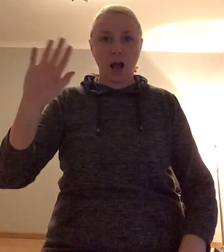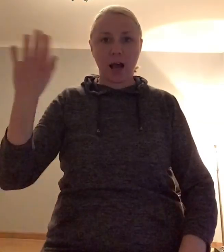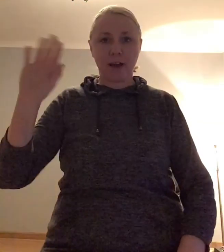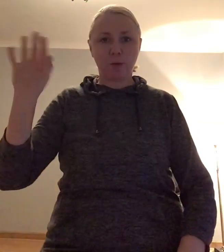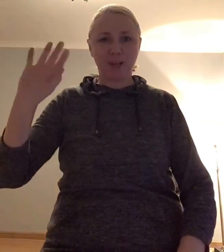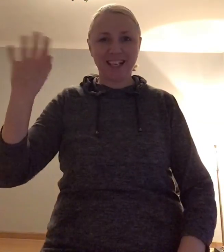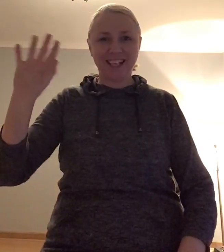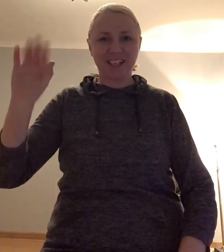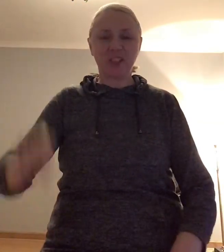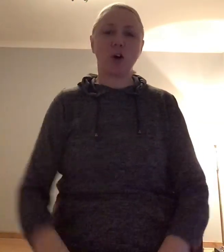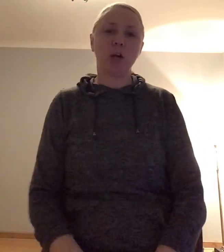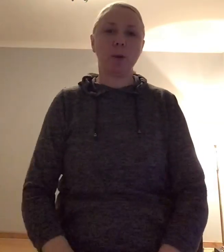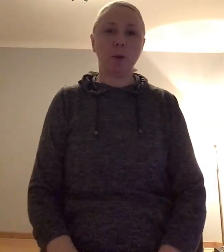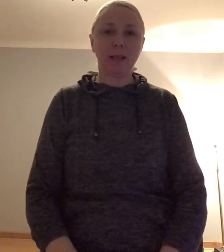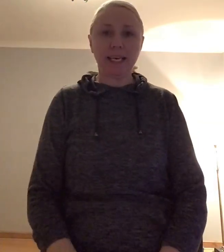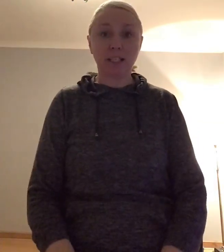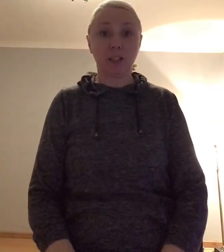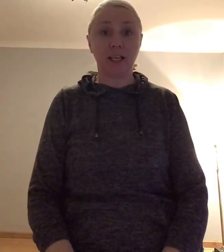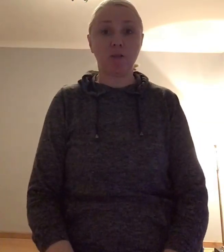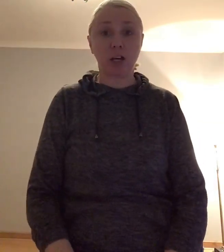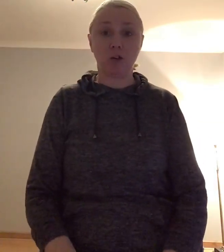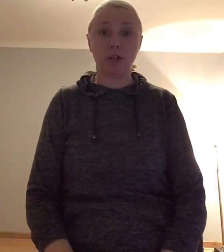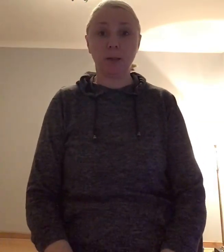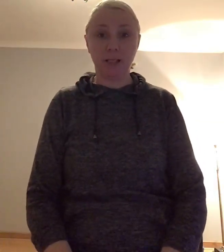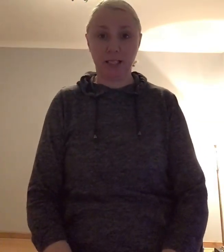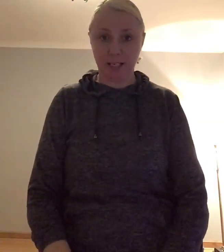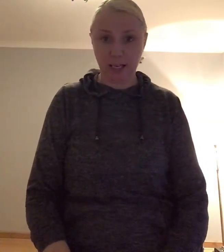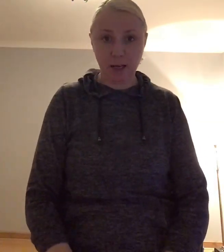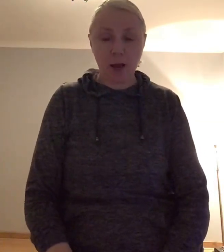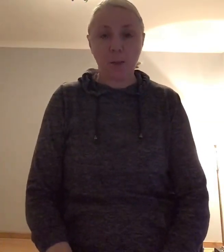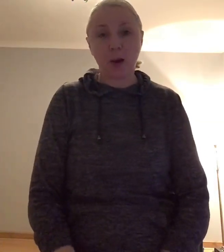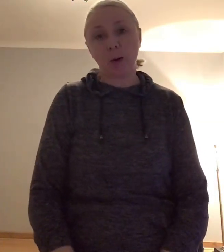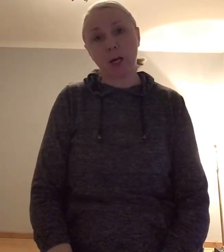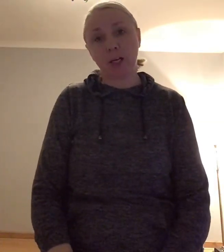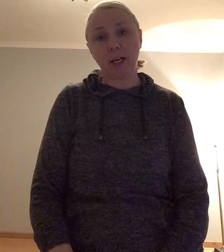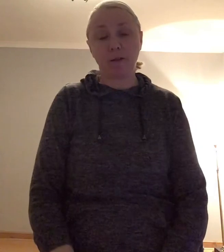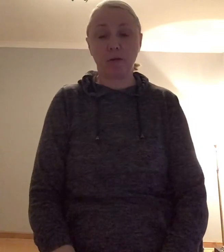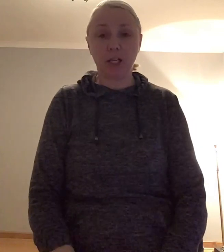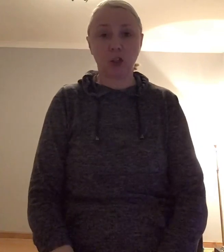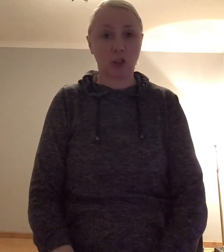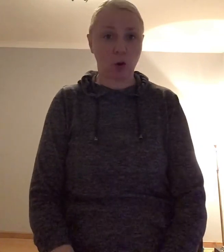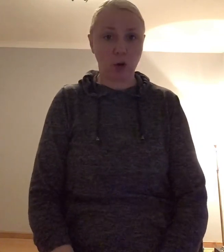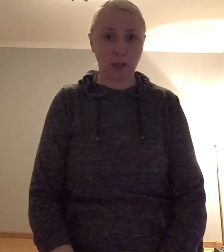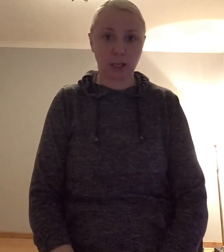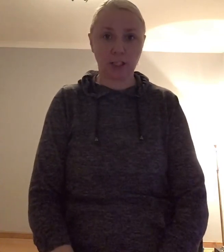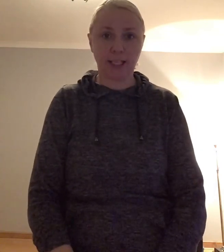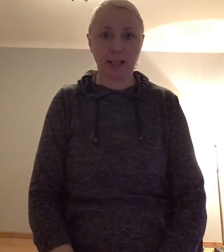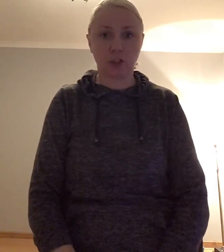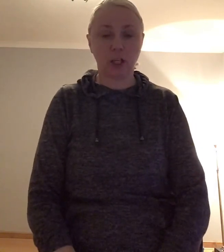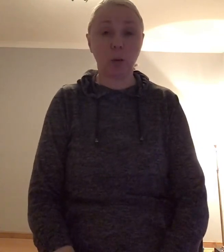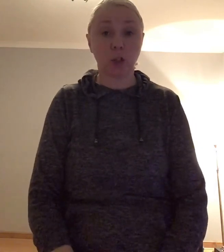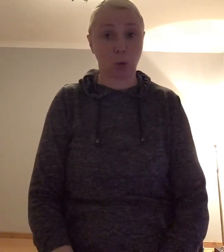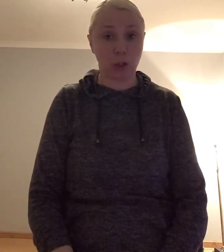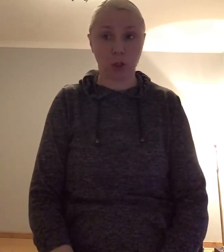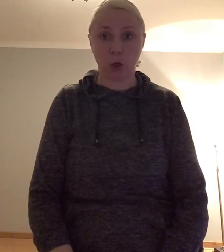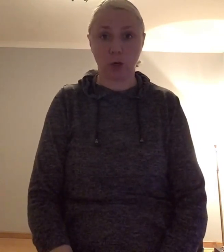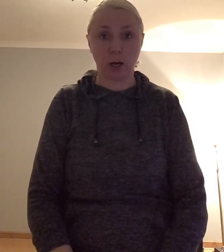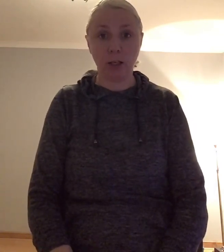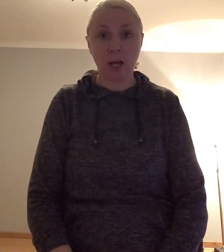Hi everybody, sorry I'm a wee bit later today, I've had a really busy day, but we're going to finish the song I started yesterday, which was Shotgun.